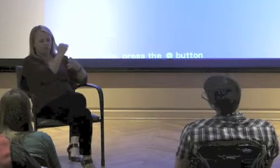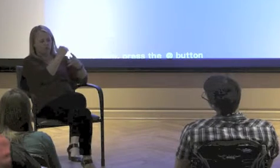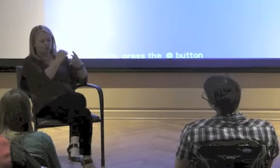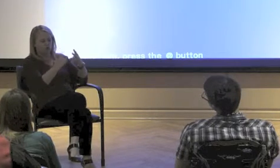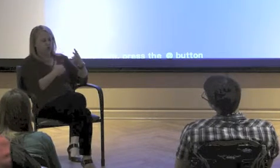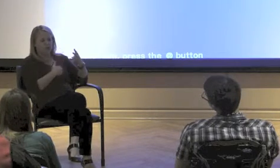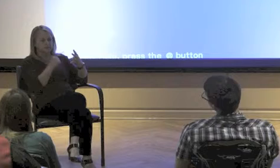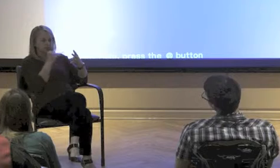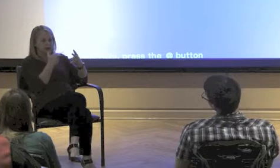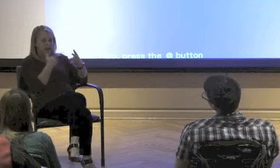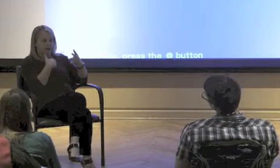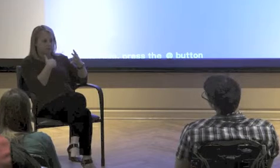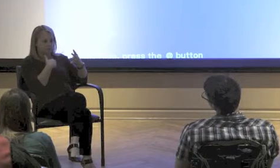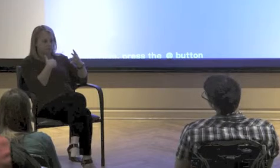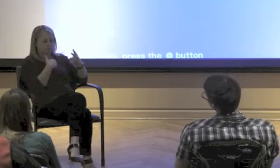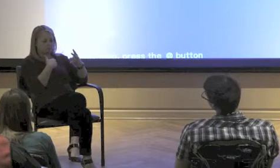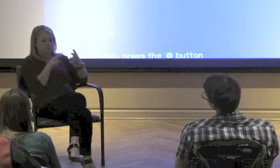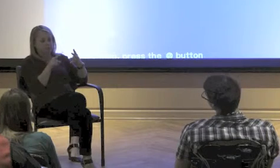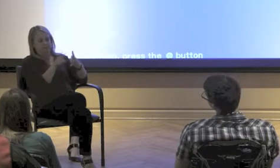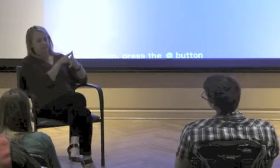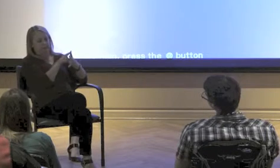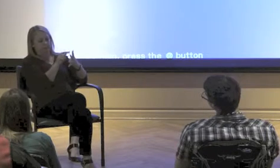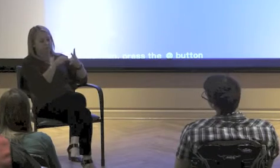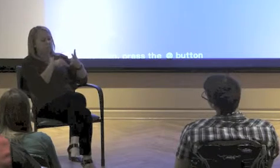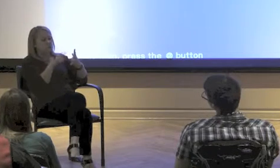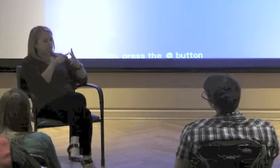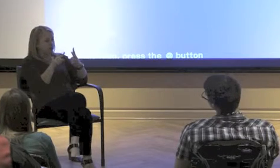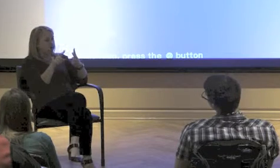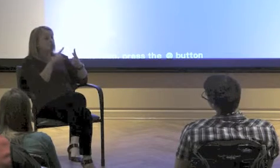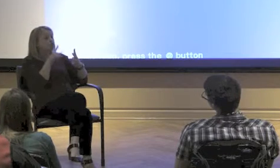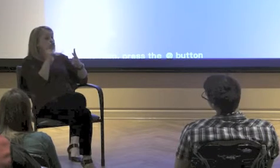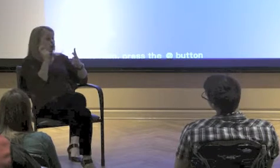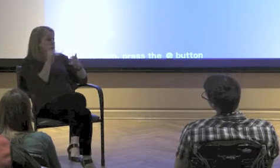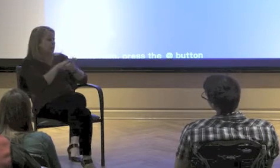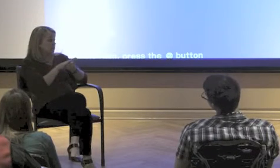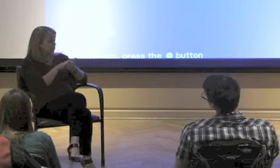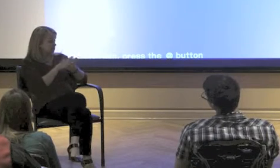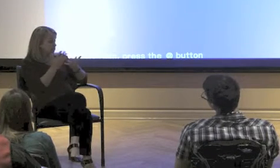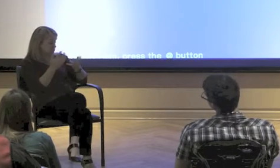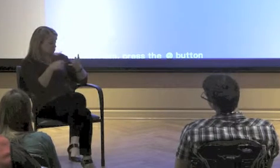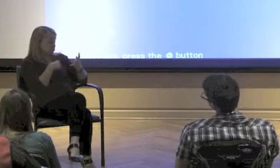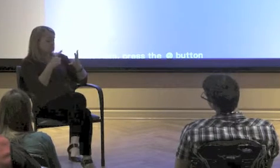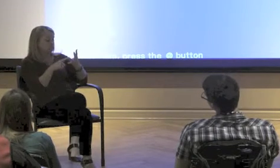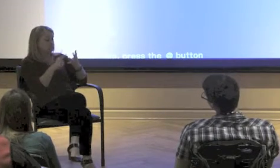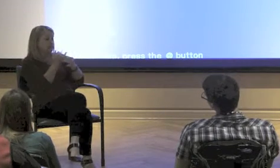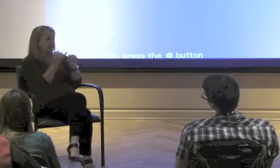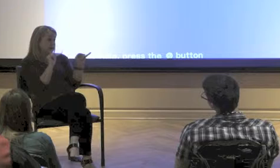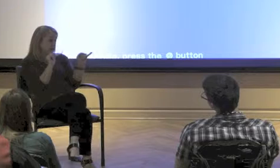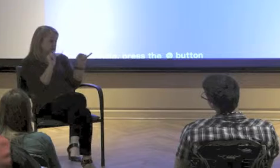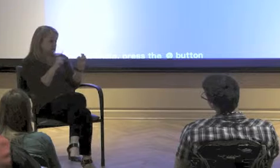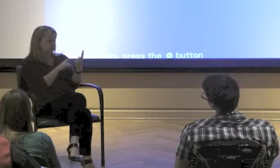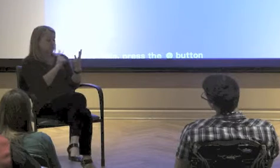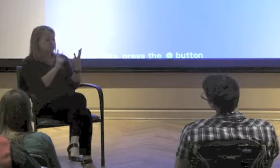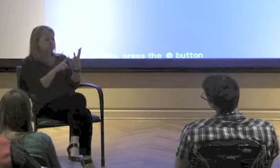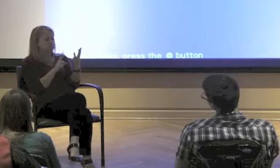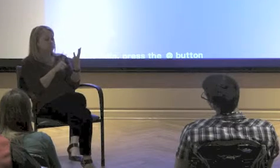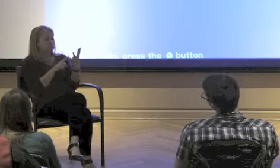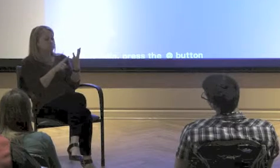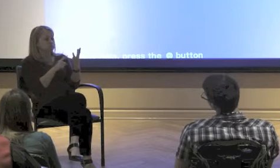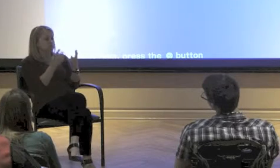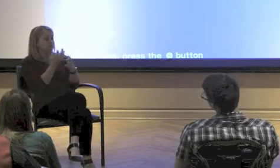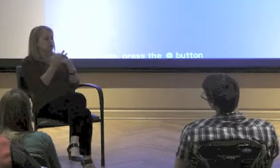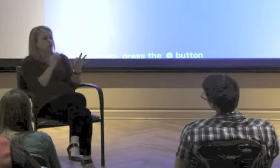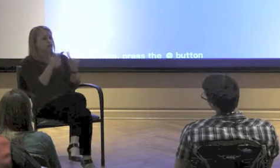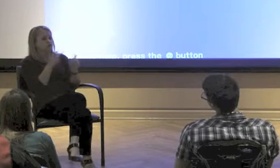have them in a specific order, would be to be dry and clean, to be independent, and to be